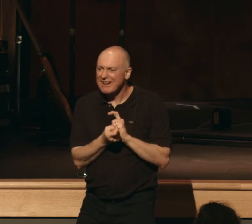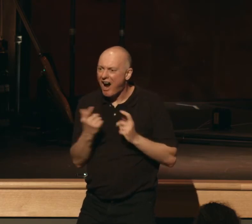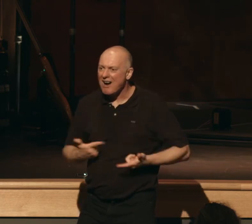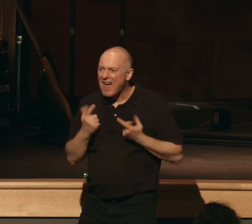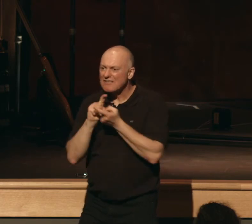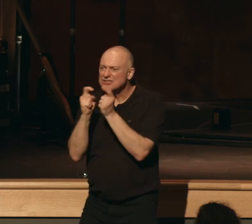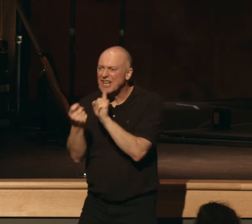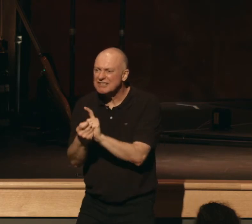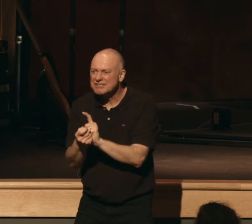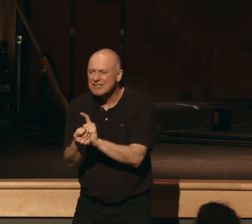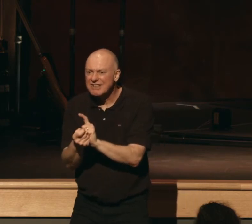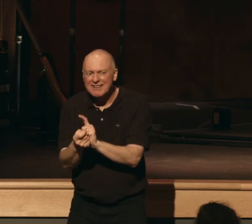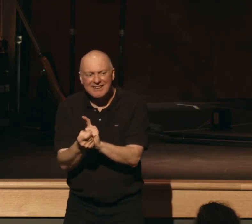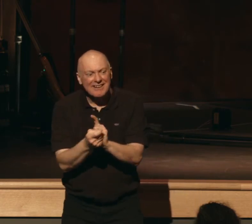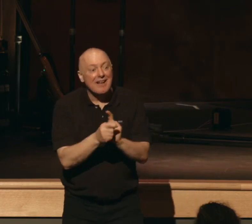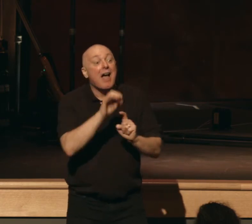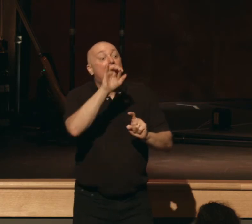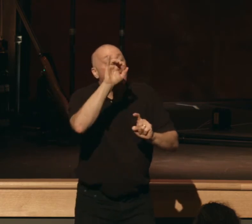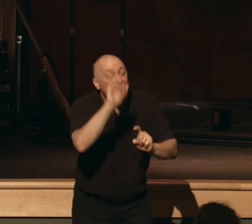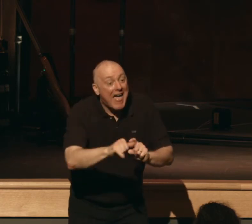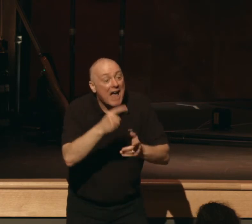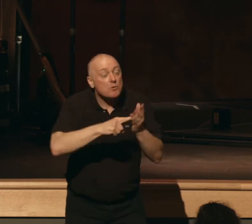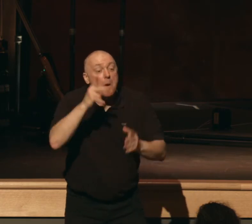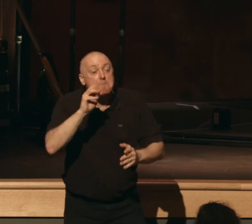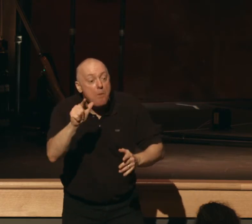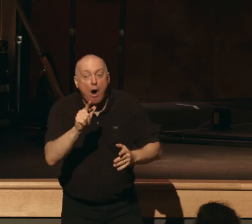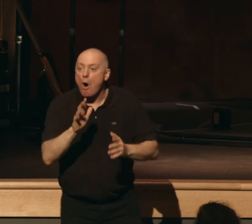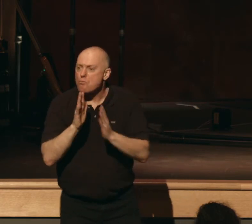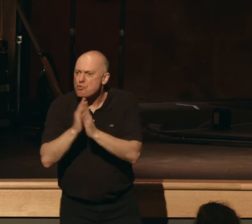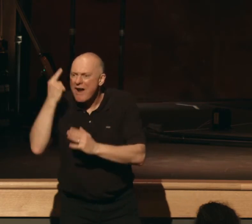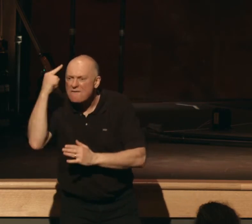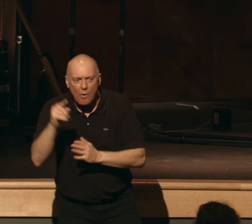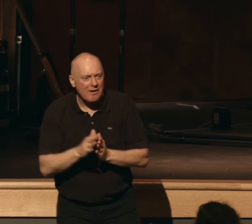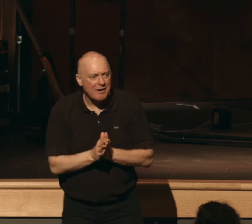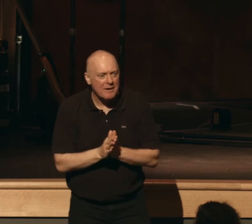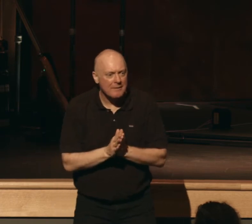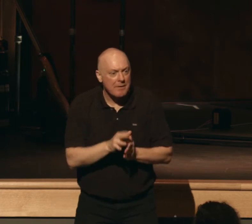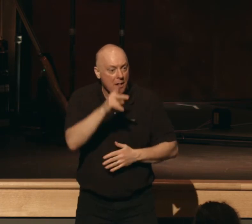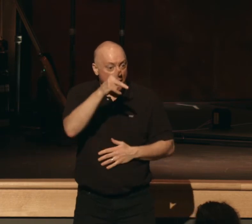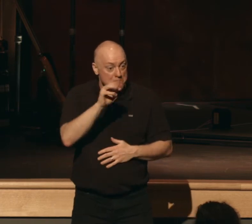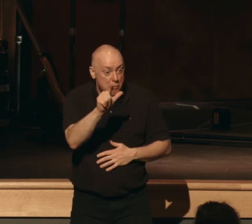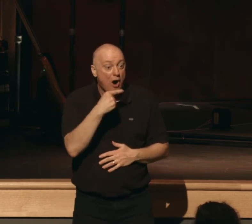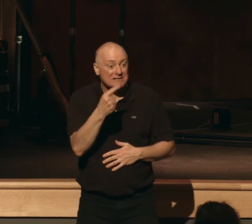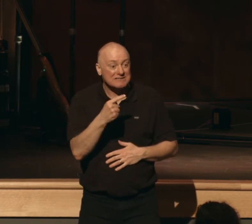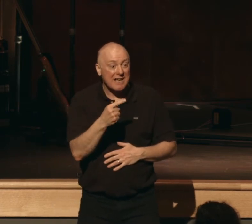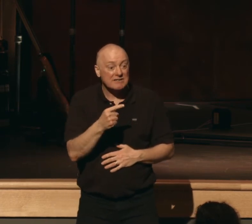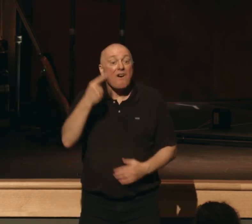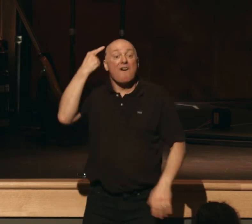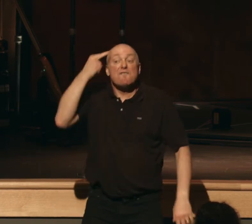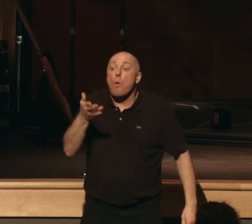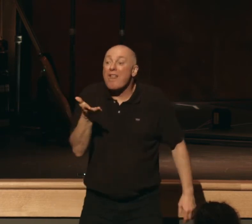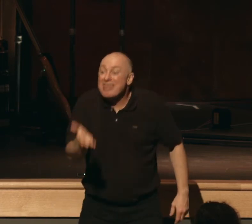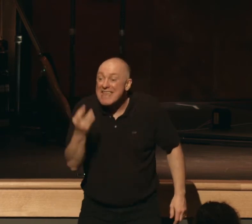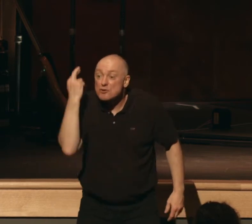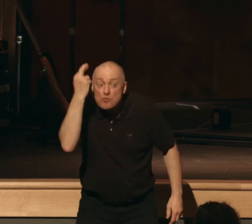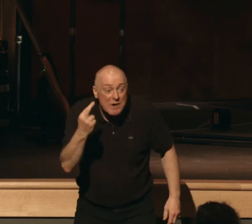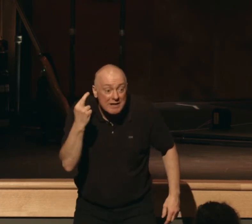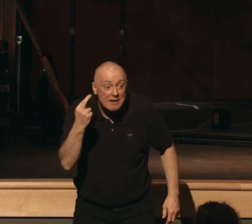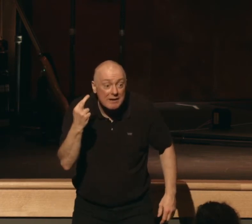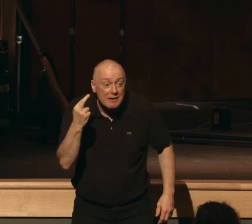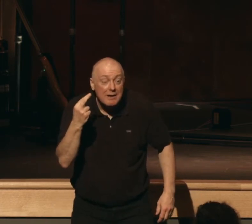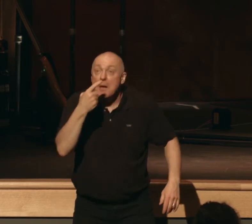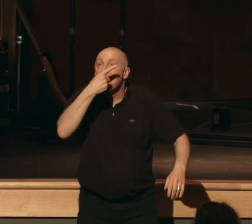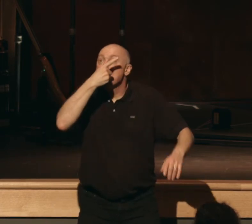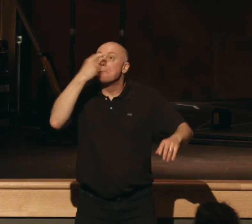our lives. And this is ultimately what Paul is praying for. Paul says, for this reason, so because of